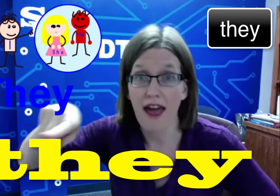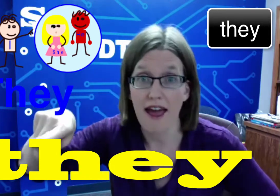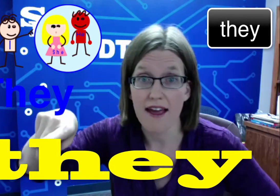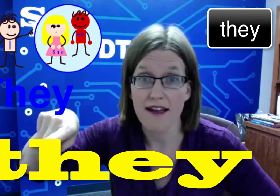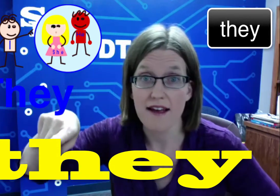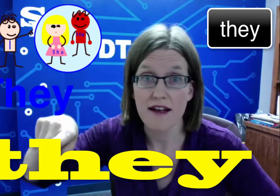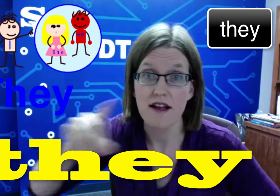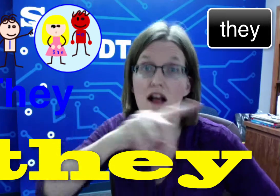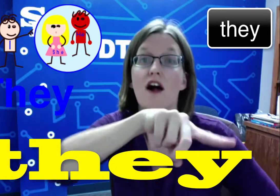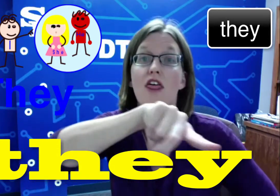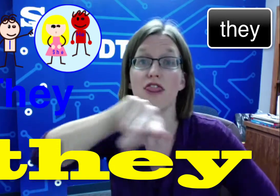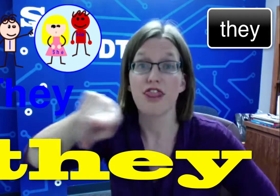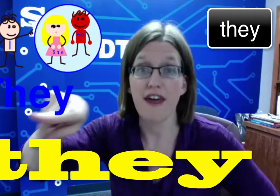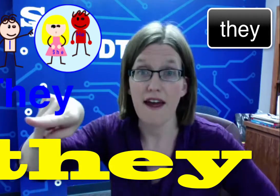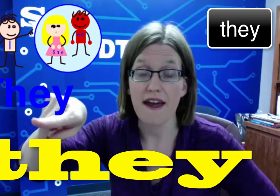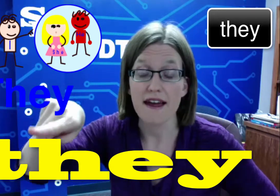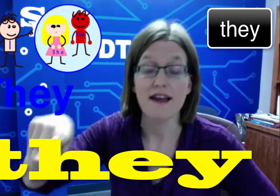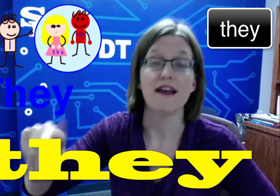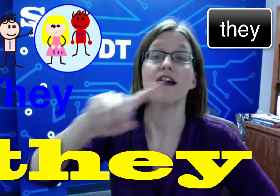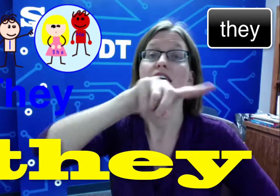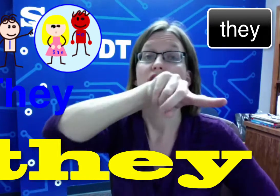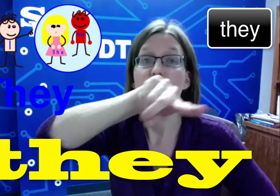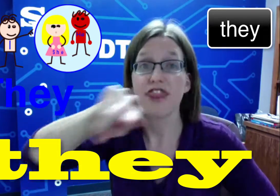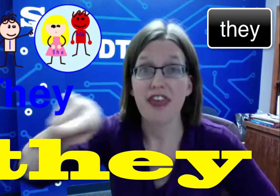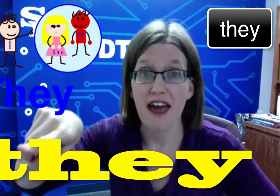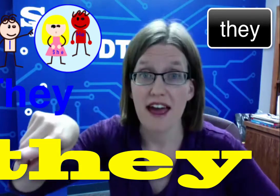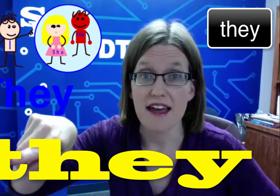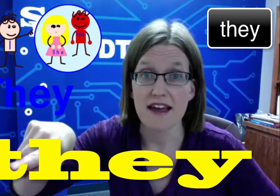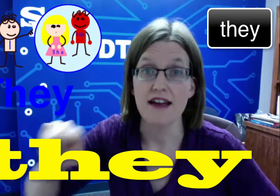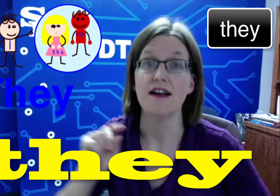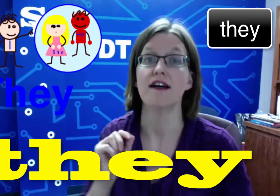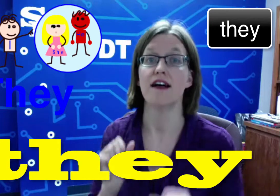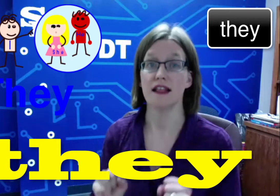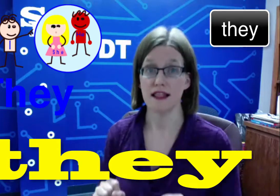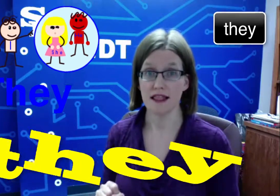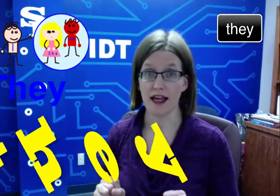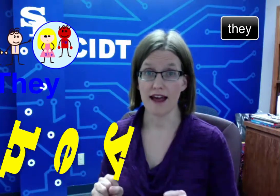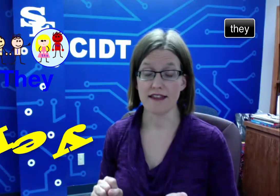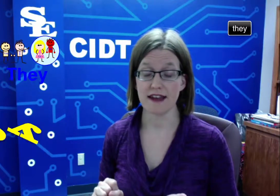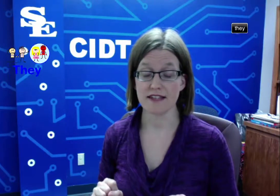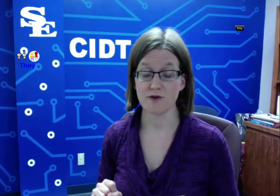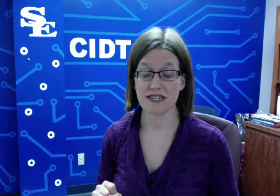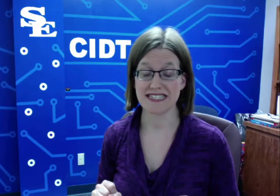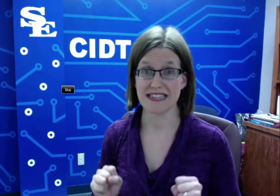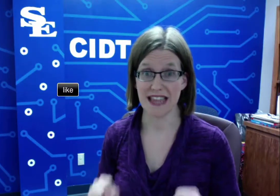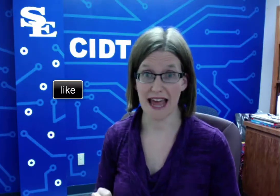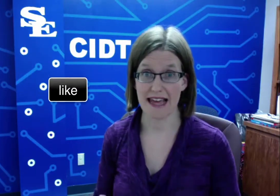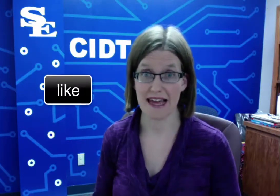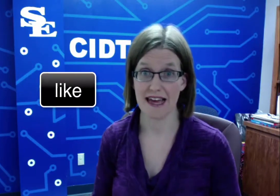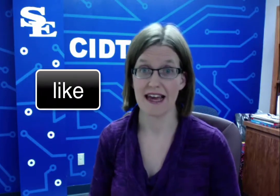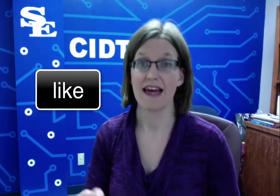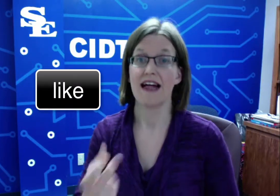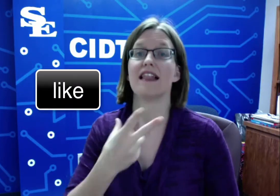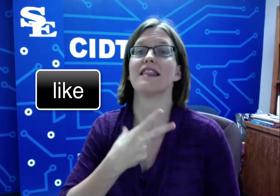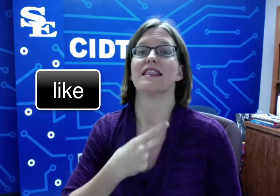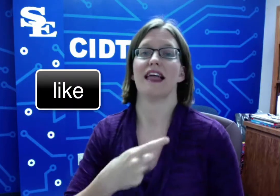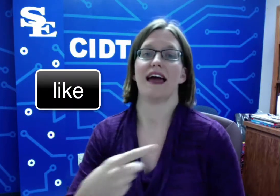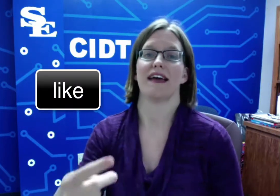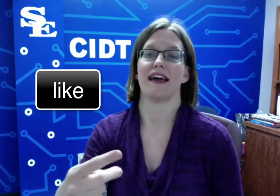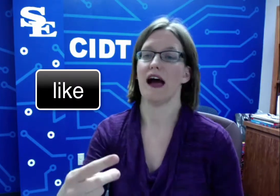They. They. They. Okay, the next word is like. Like. I